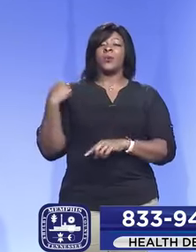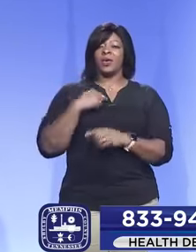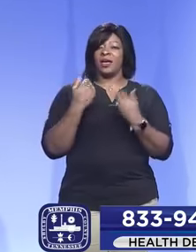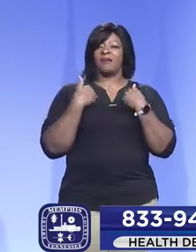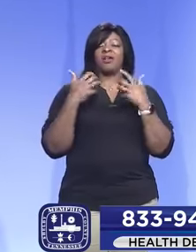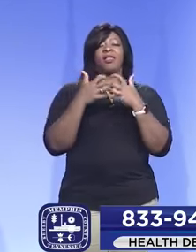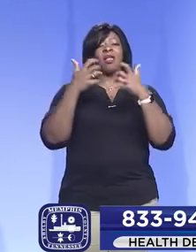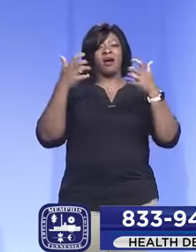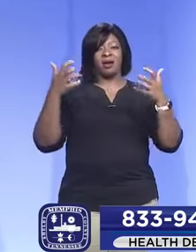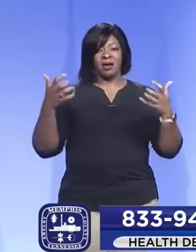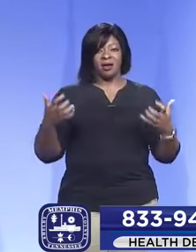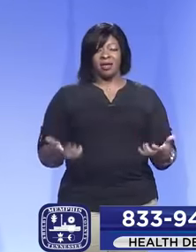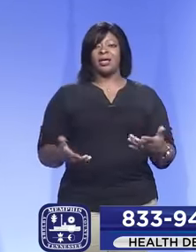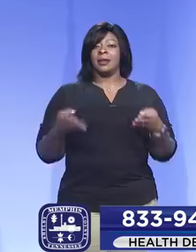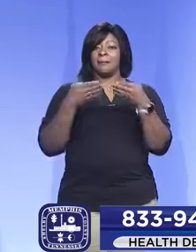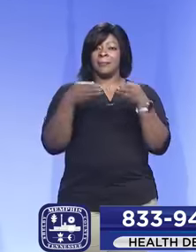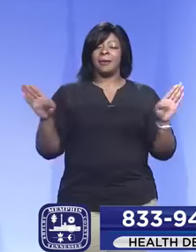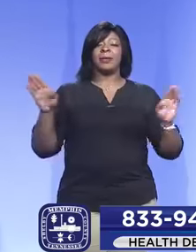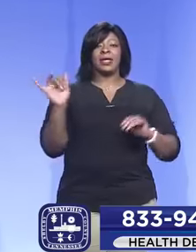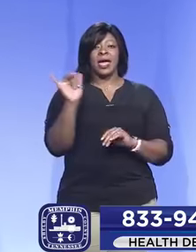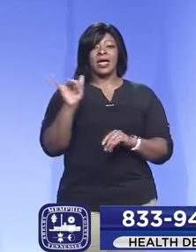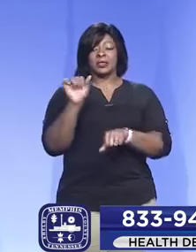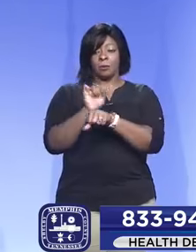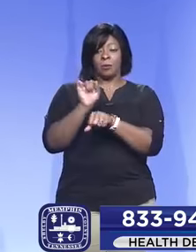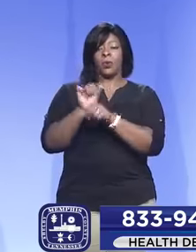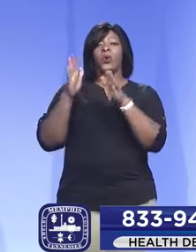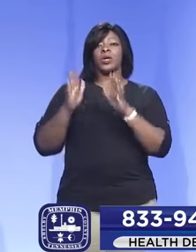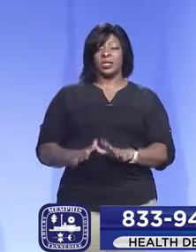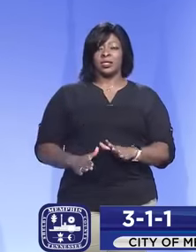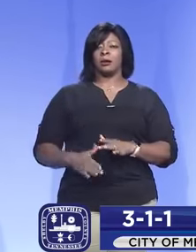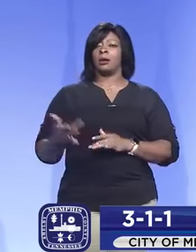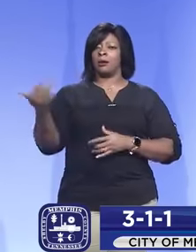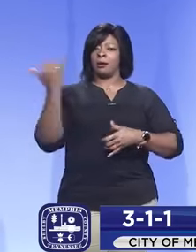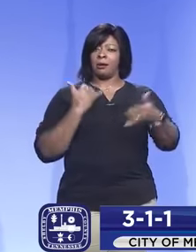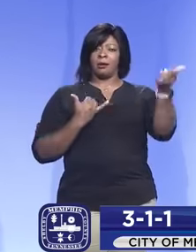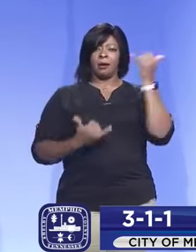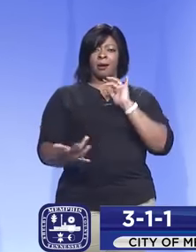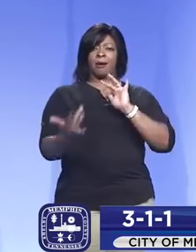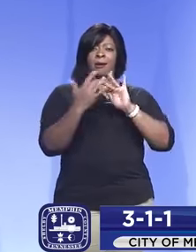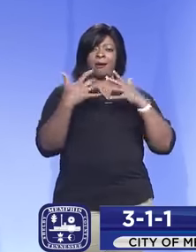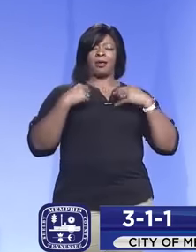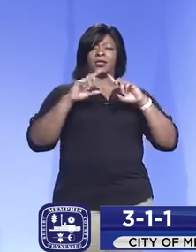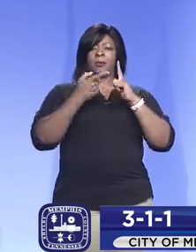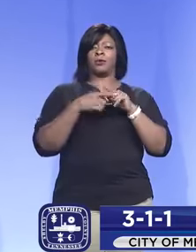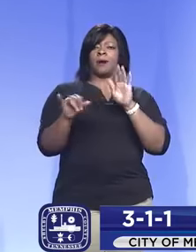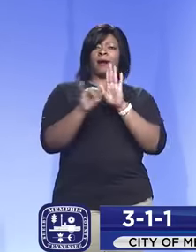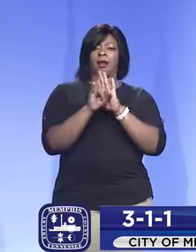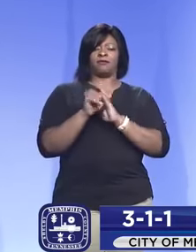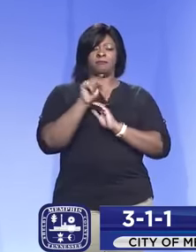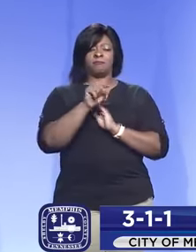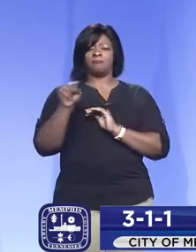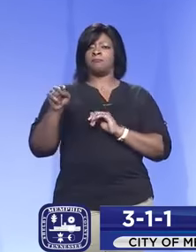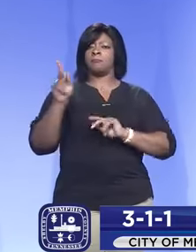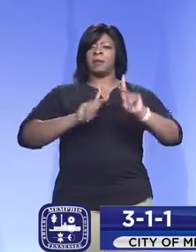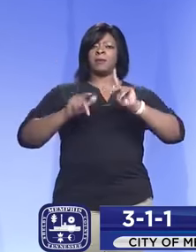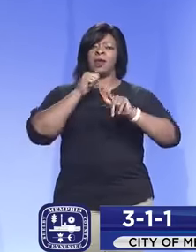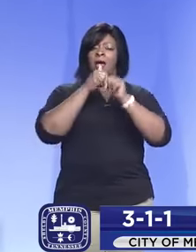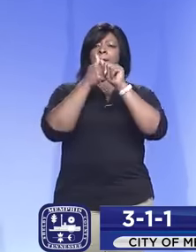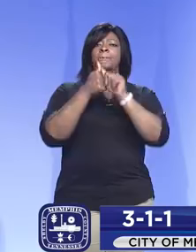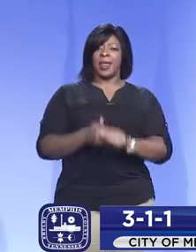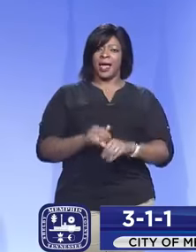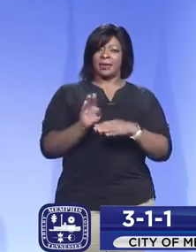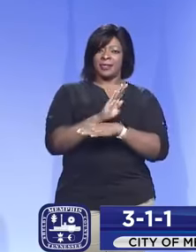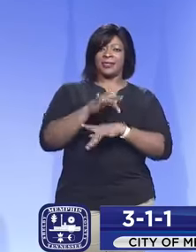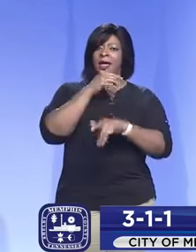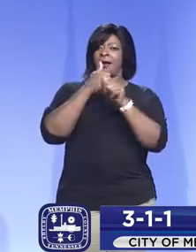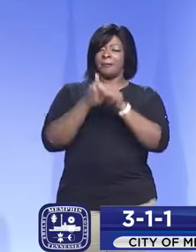a lot of the public, as well as employees, reach out to the health department to identify when there's non-compliance. So